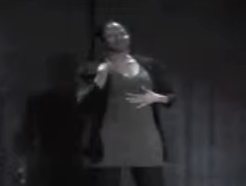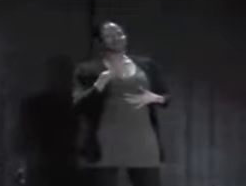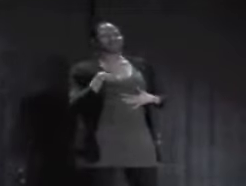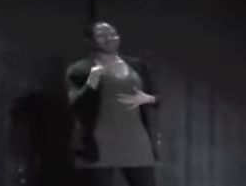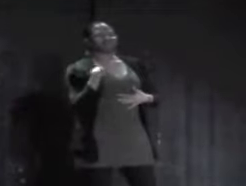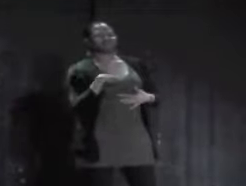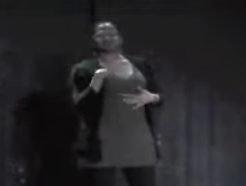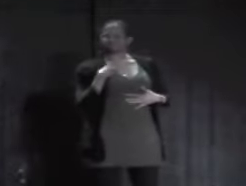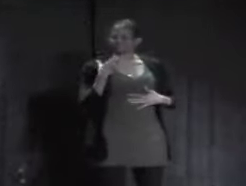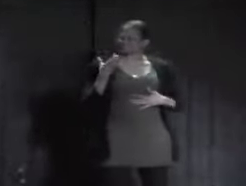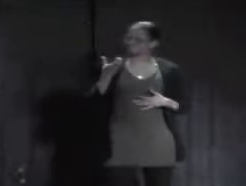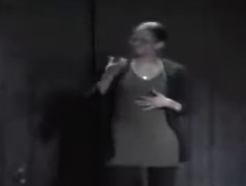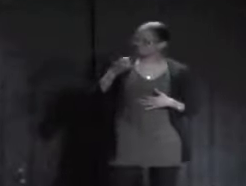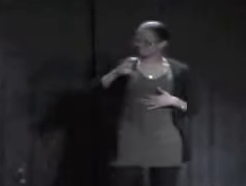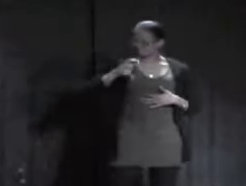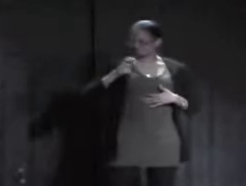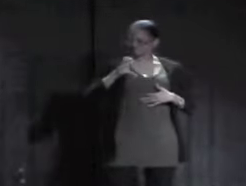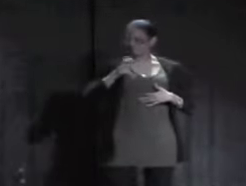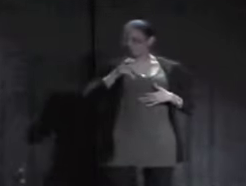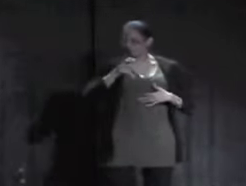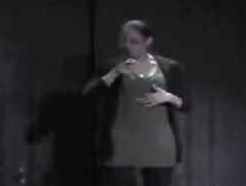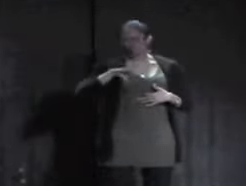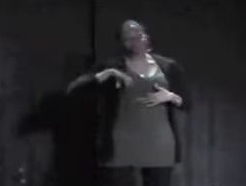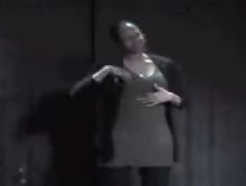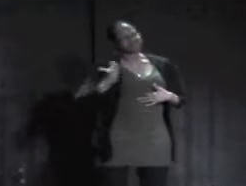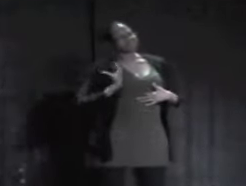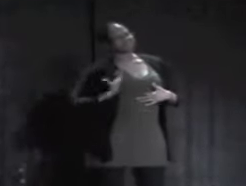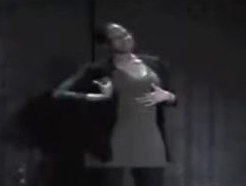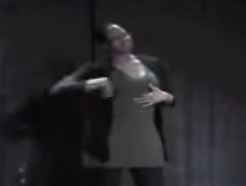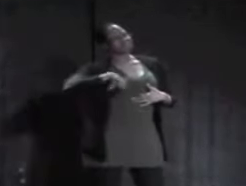All right, I'm going to get my apple, shines it against his shirt.